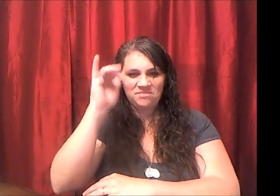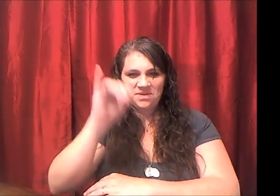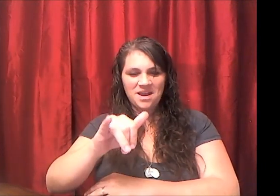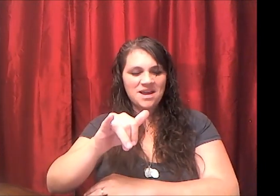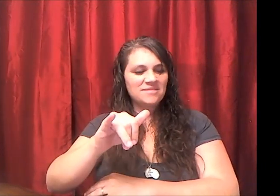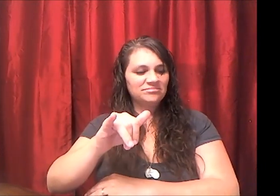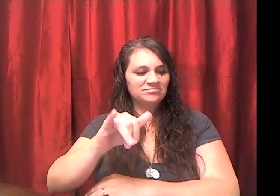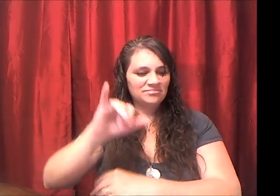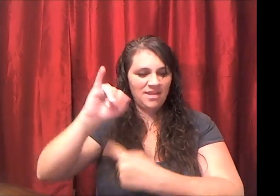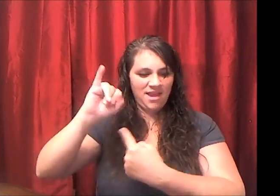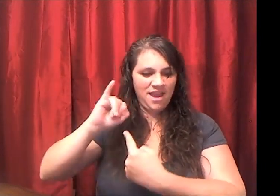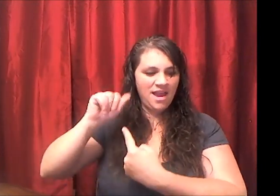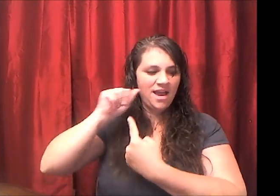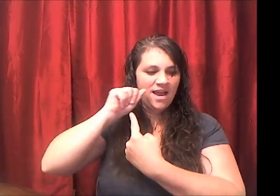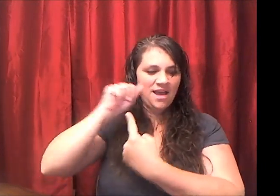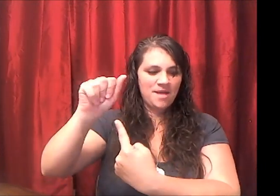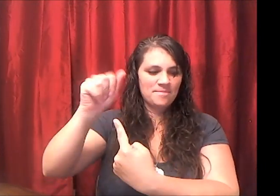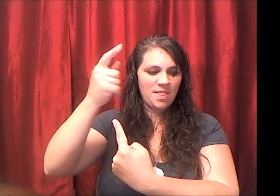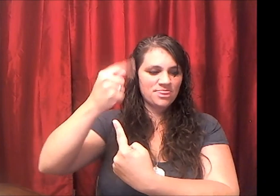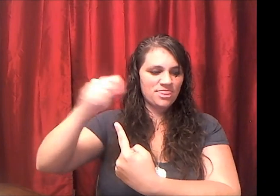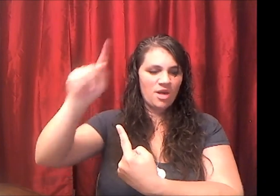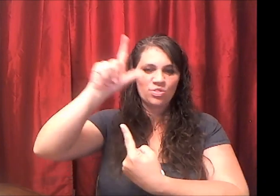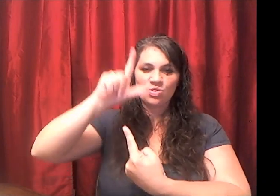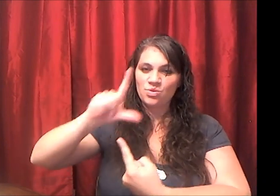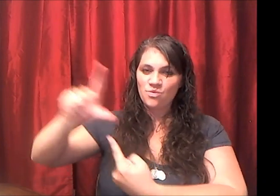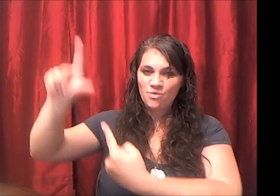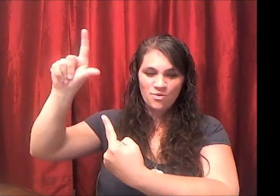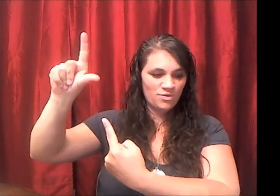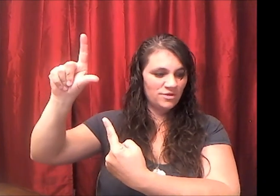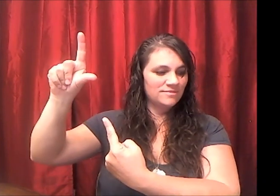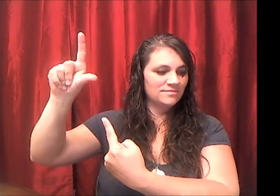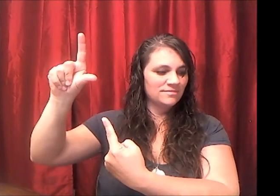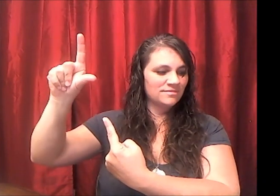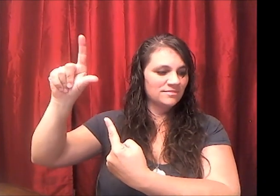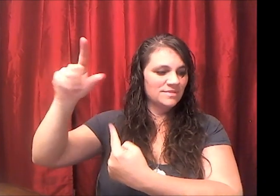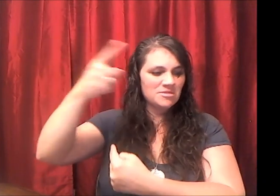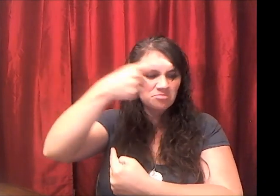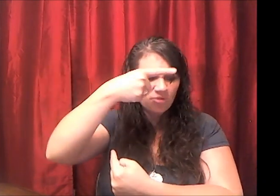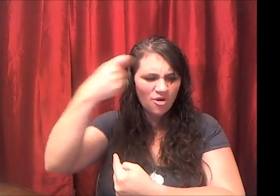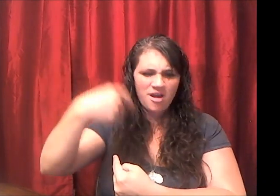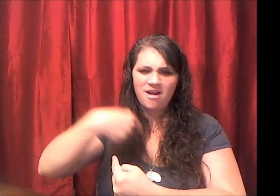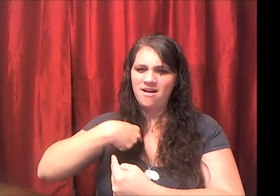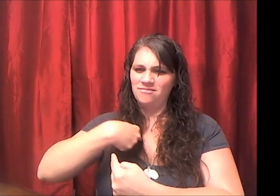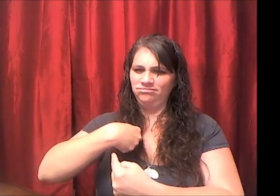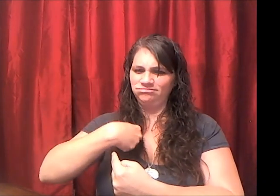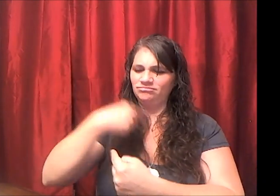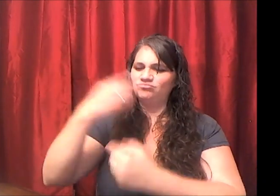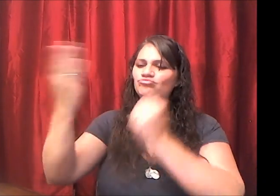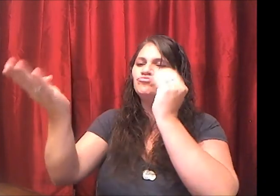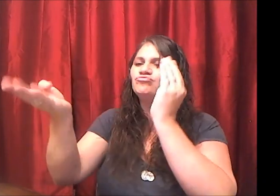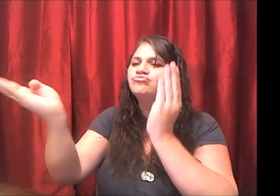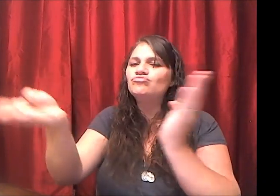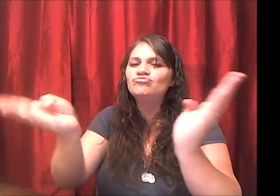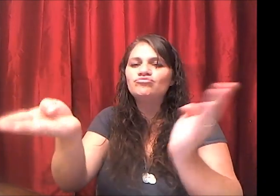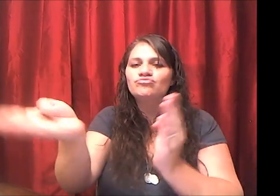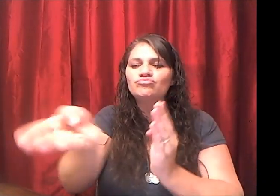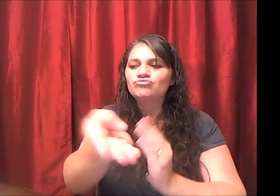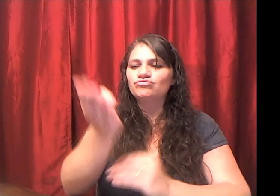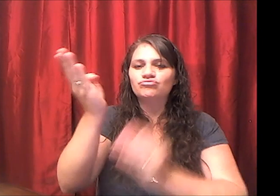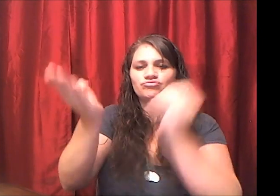that speed cash. Only new Schick Hydro Power Select using hydration and custom power. Water activated gel hydrates throughout